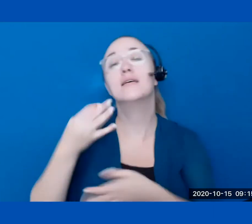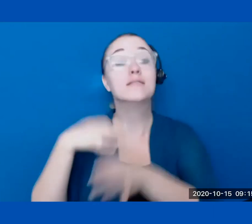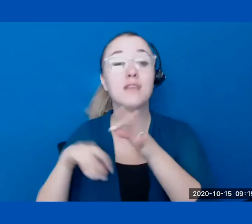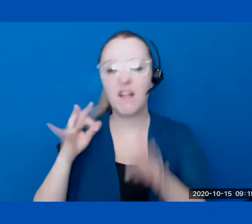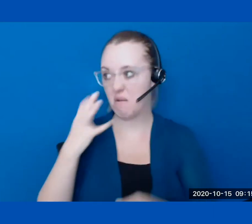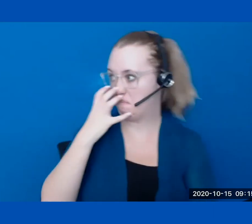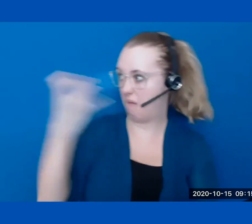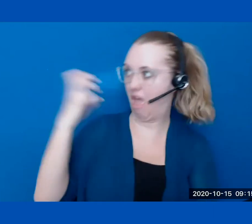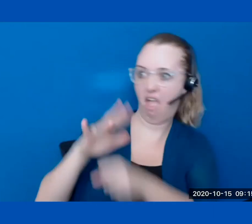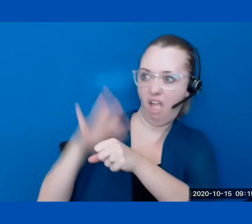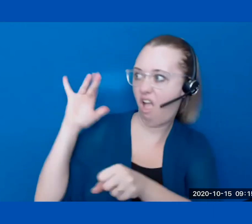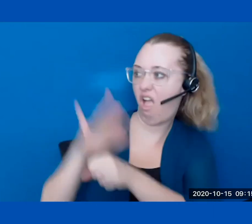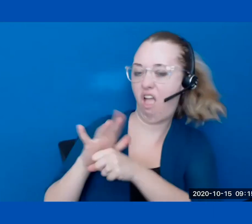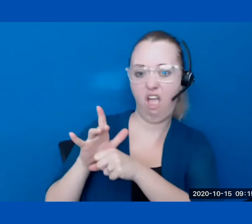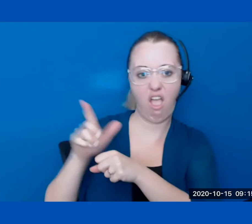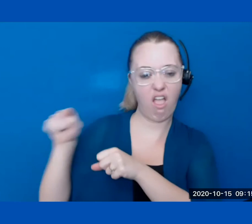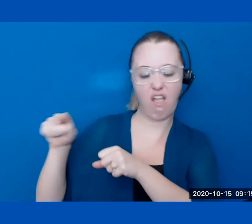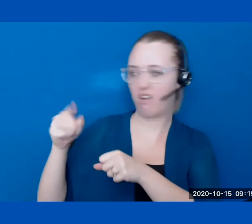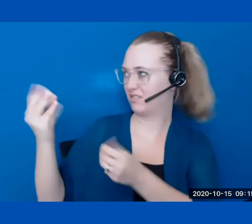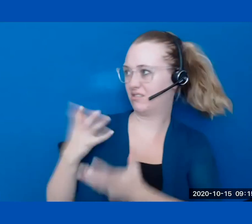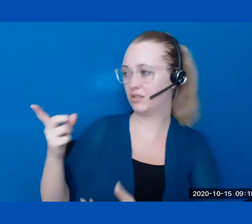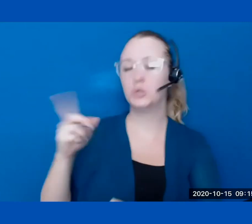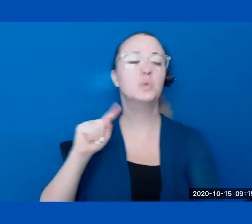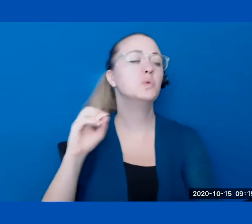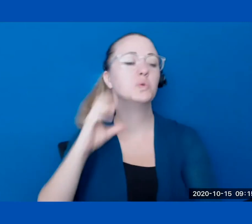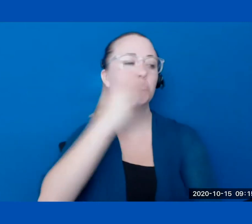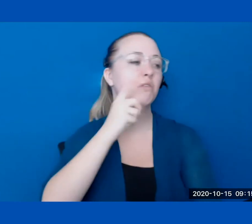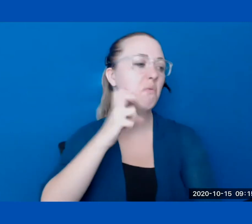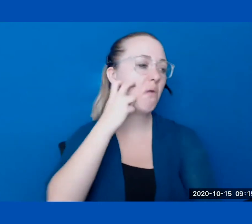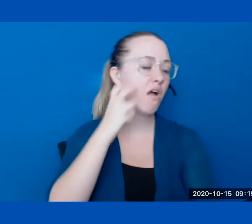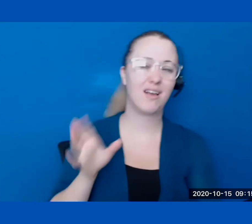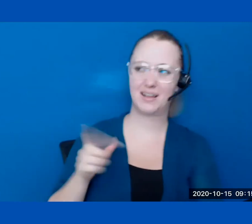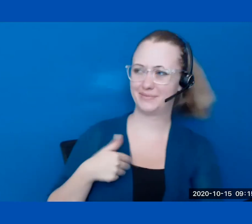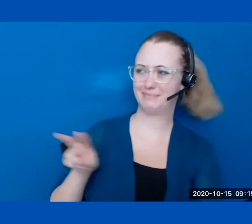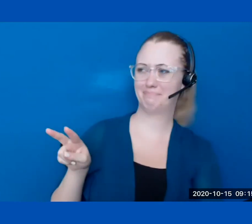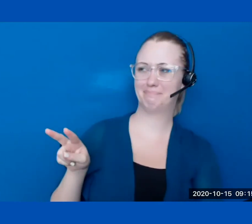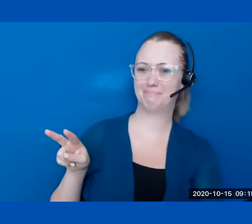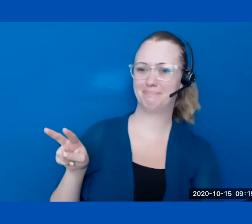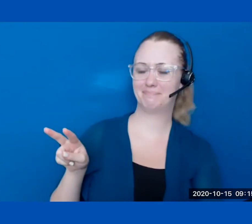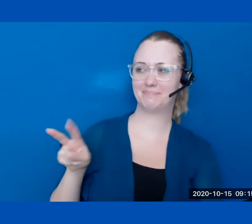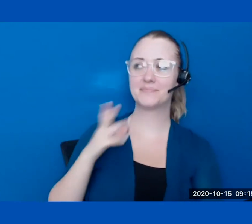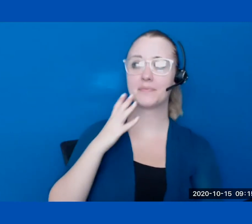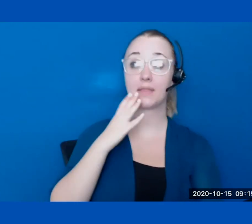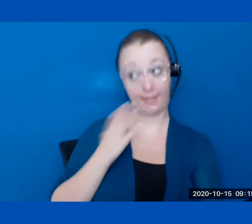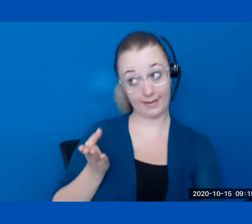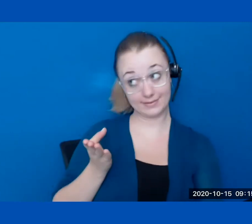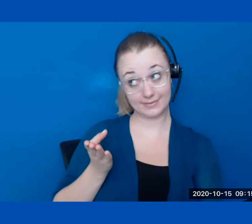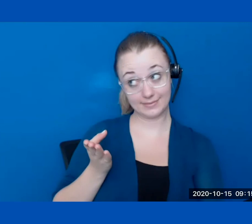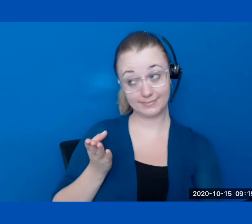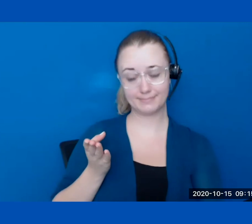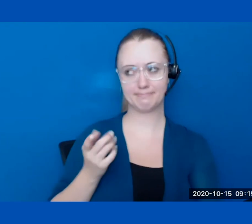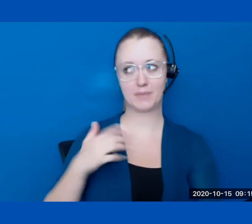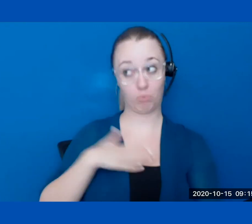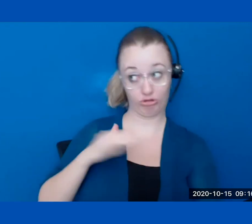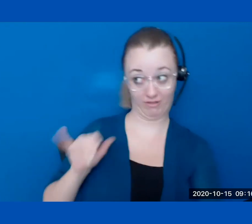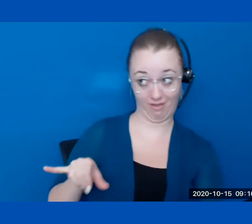person that said, "Oh, you're too pretty to be blind," I was more like, Thank you. I really appreciate that. But